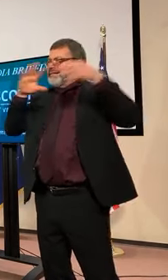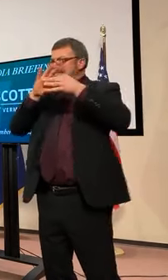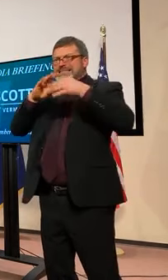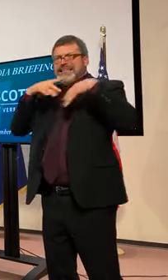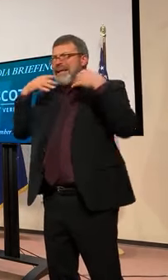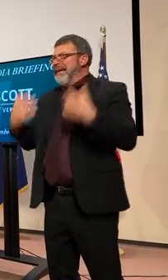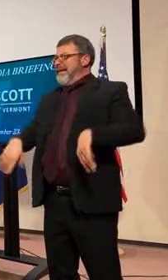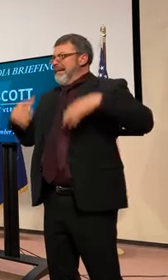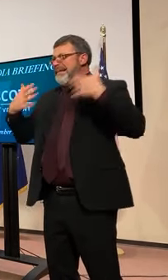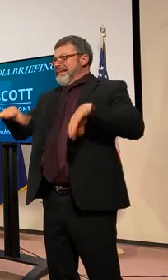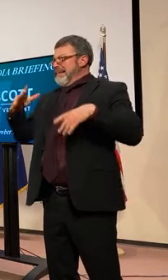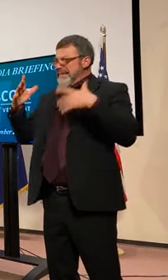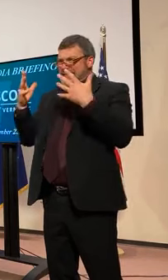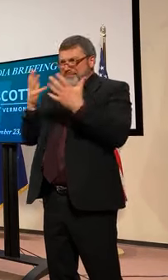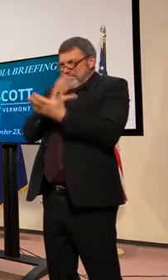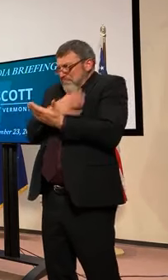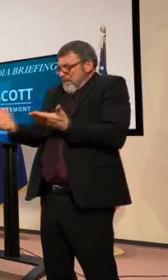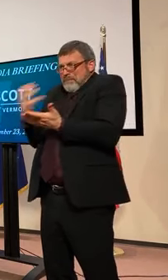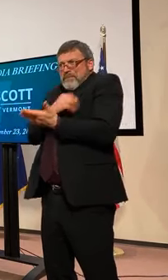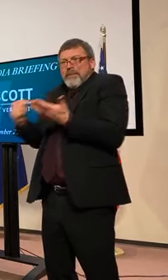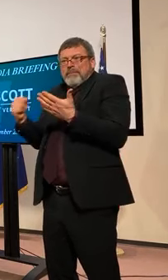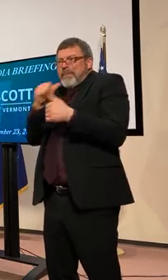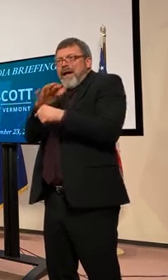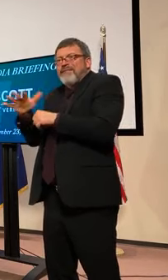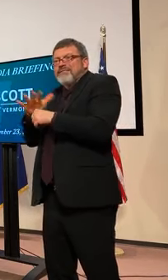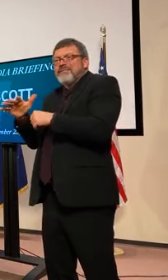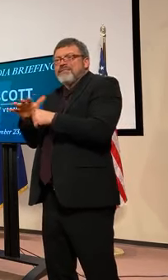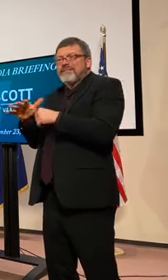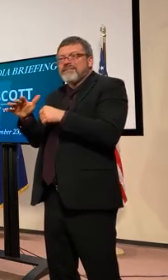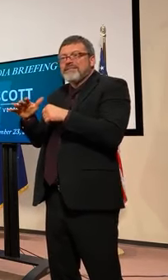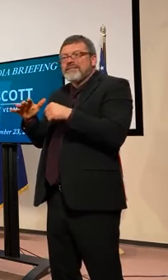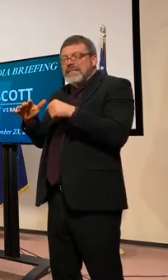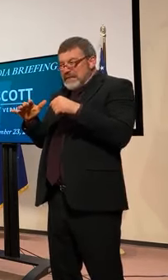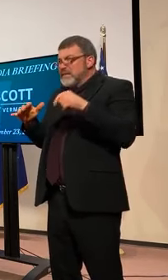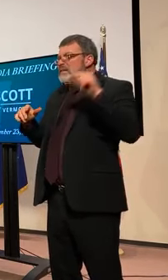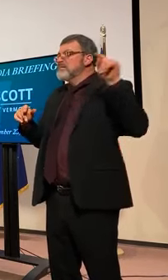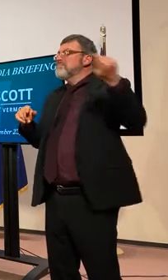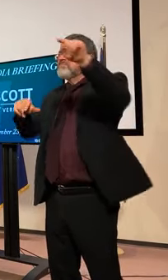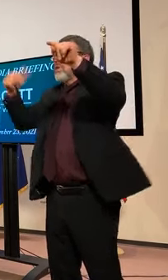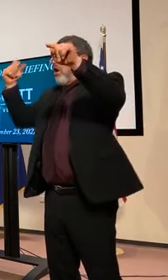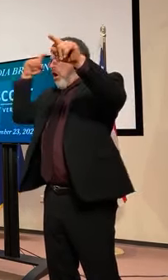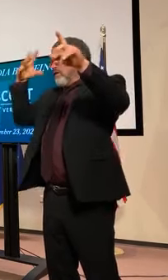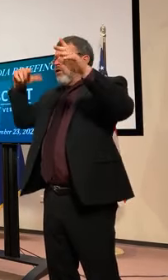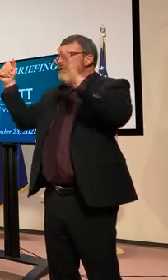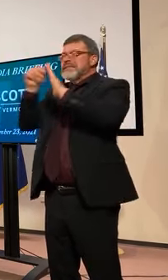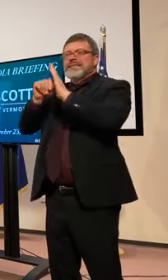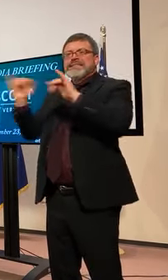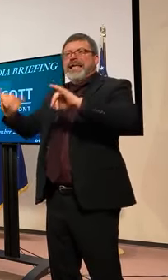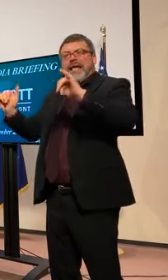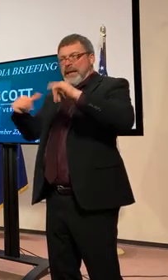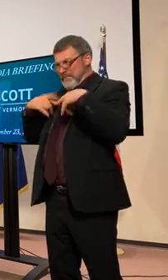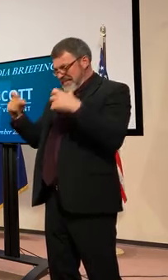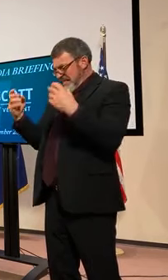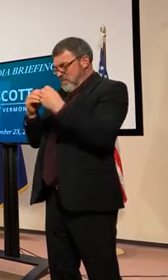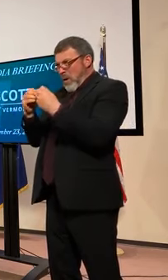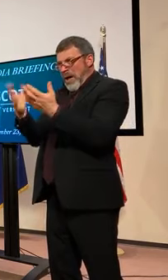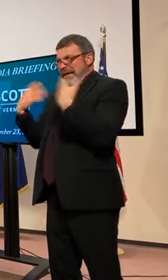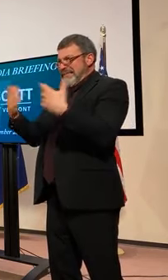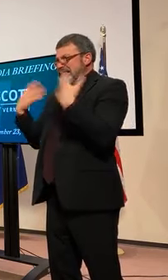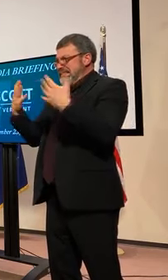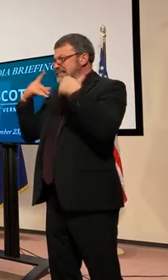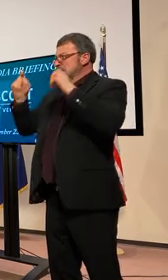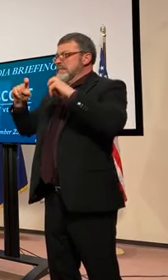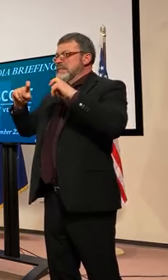Governor Mills from Maine, Governor Baker, amongst others, have said we could use more of the